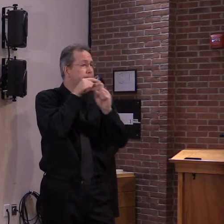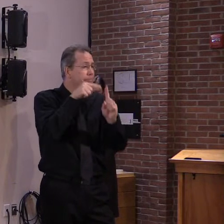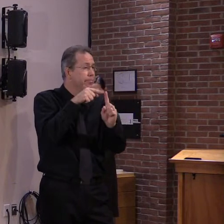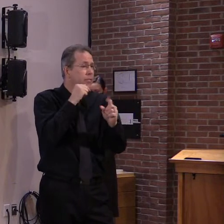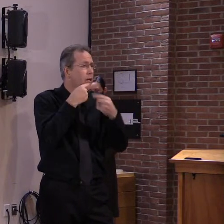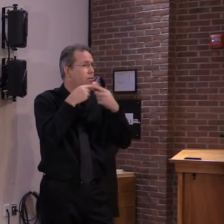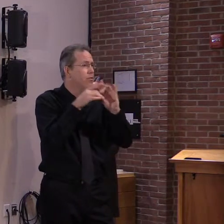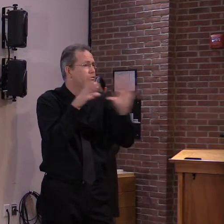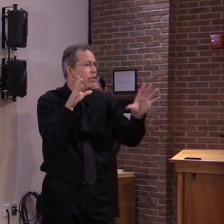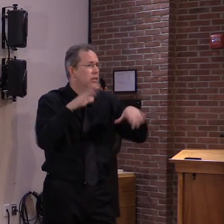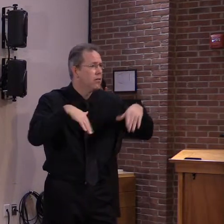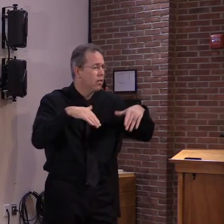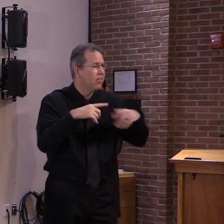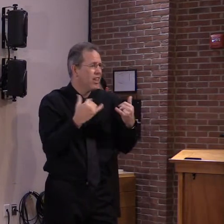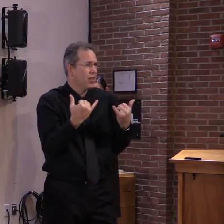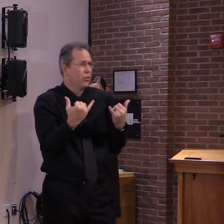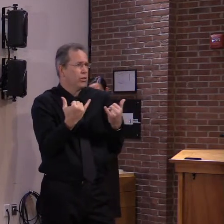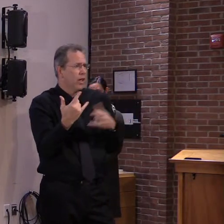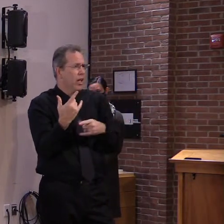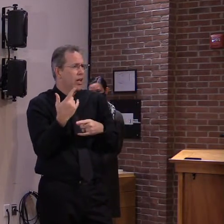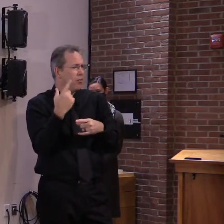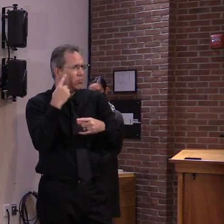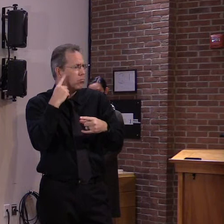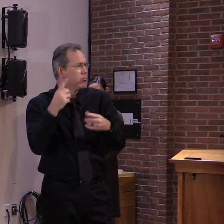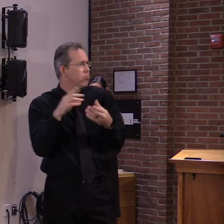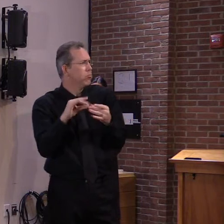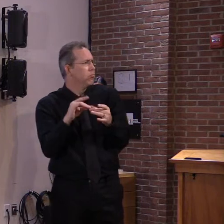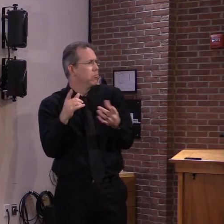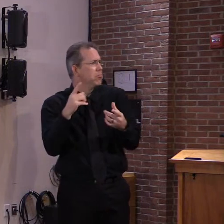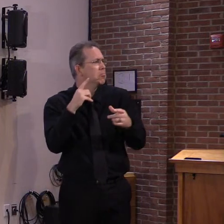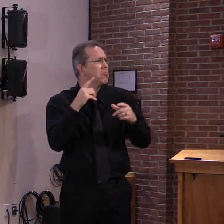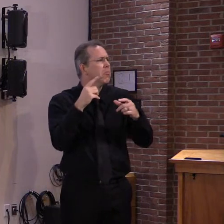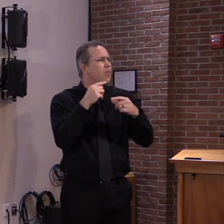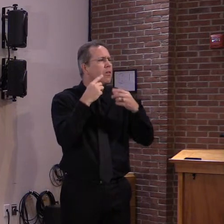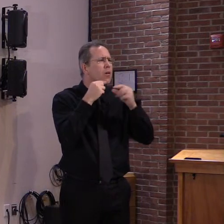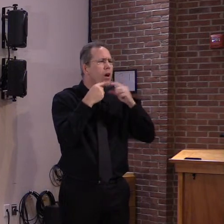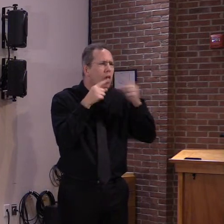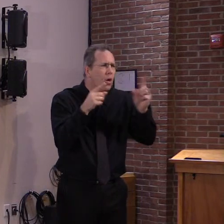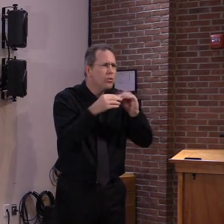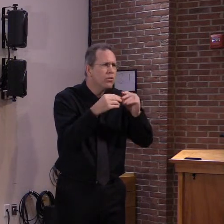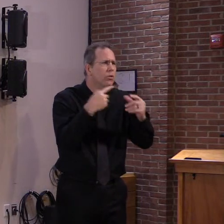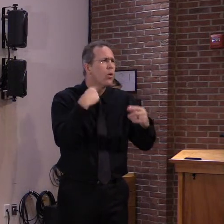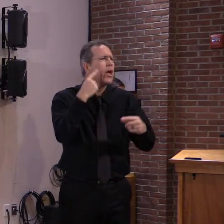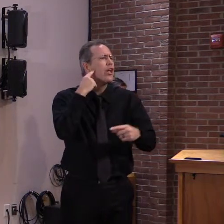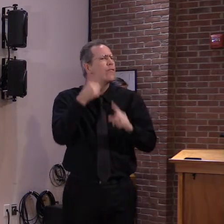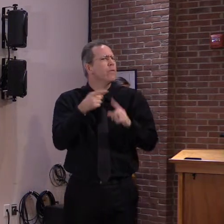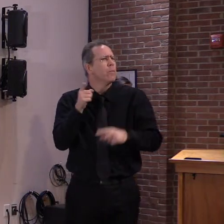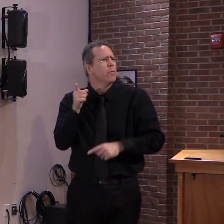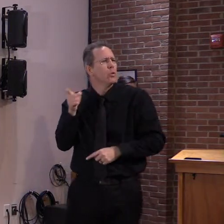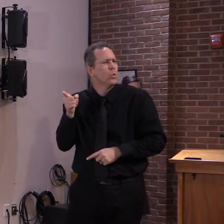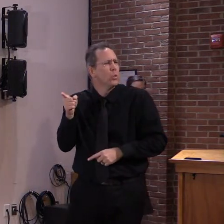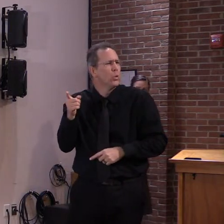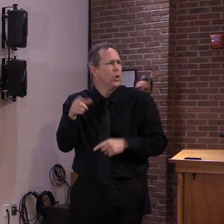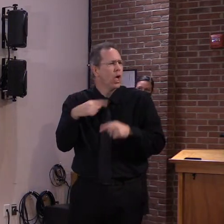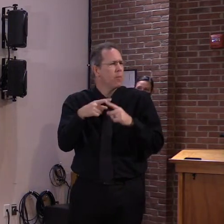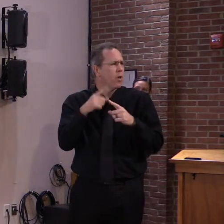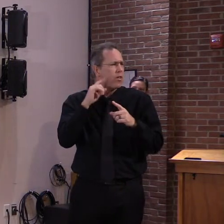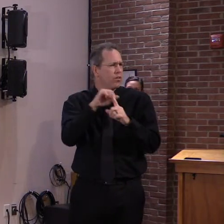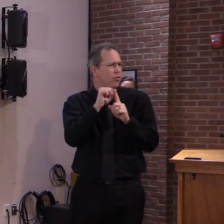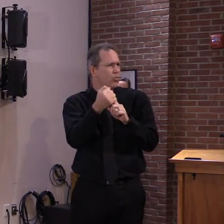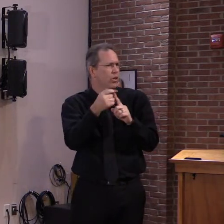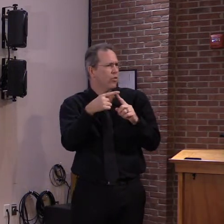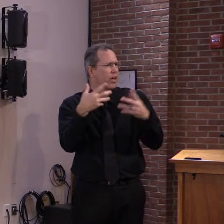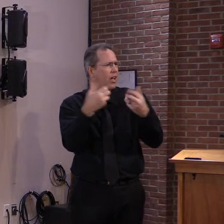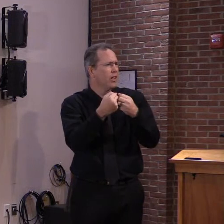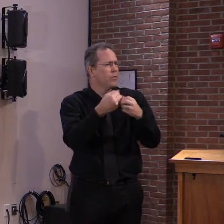to how to get this temporary gag order lifted for the public? And Yeah. when will that be? Any idea? Yeah, Mike, I have